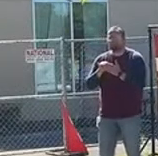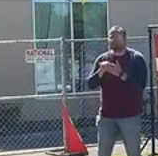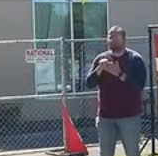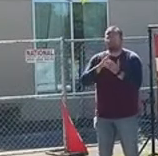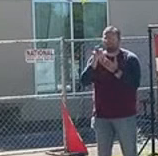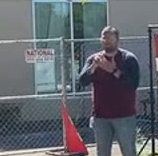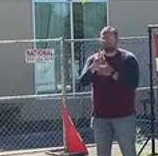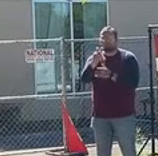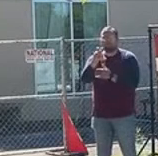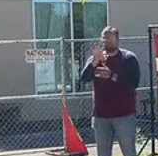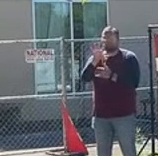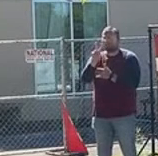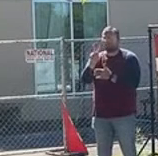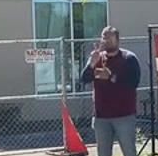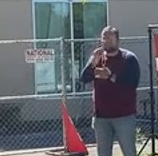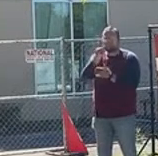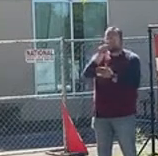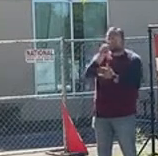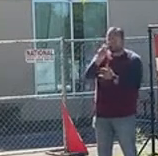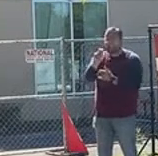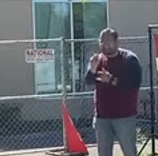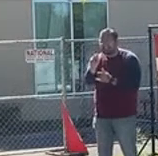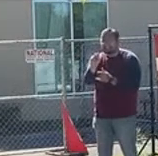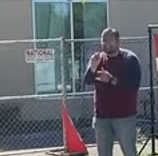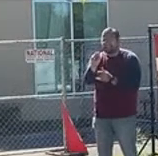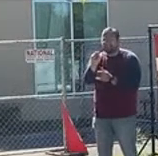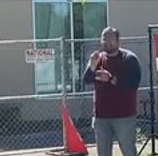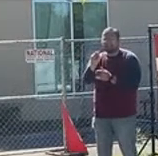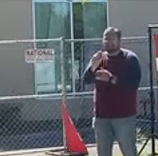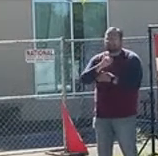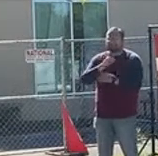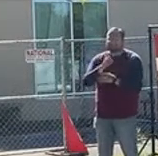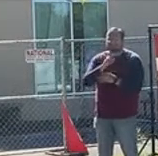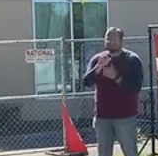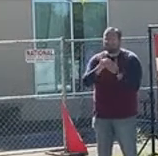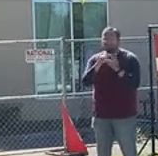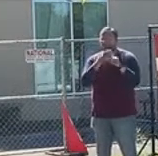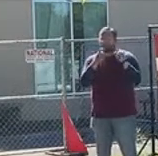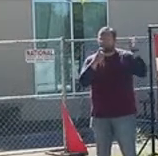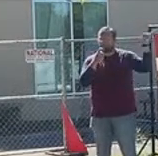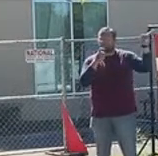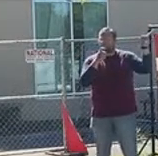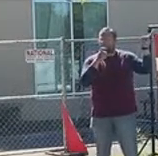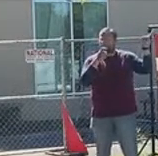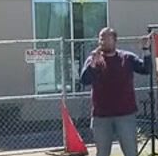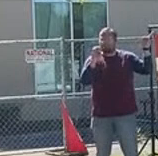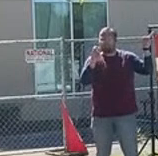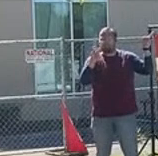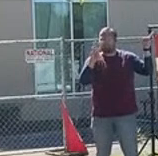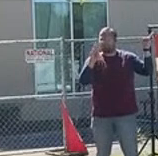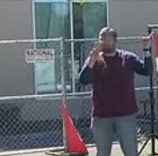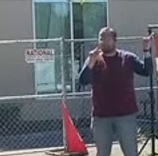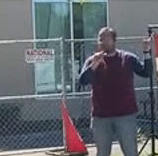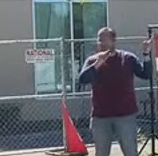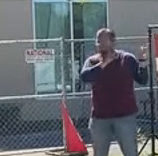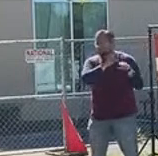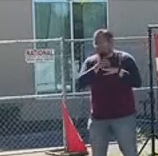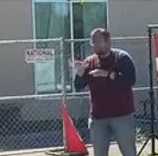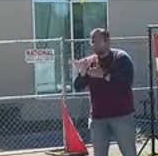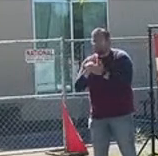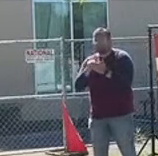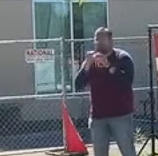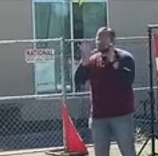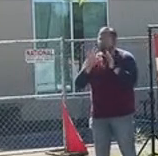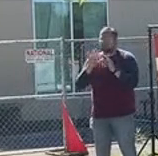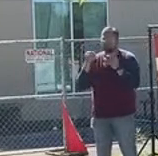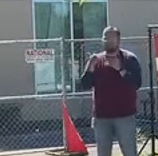tons of steel put into the project. That's coming from a fabricator in Newburgh, and they've been a great member of the team, and we're excited. Here in a few